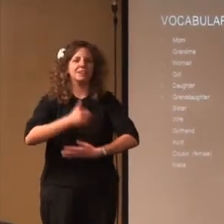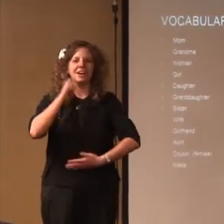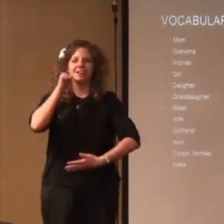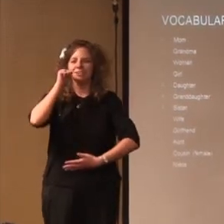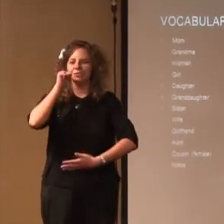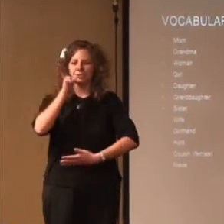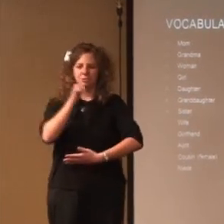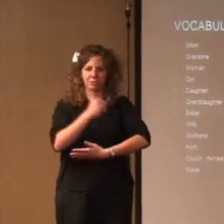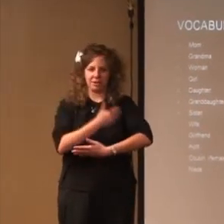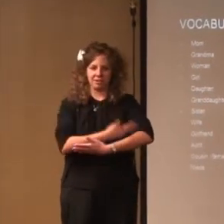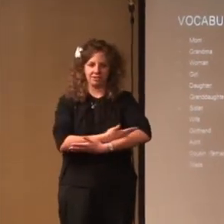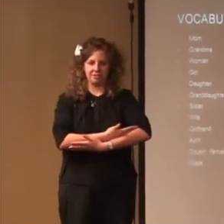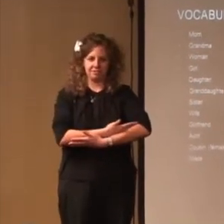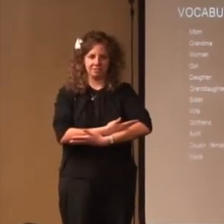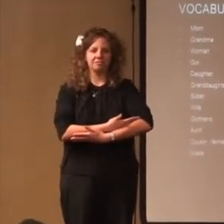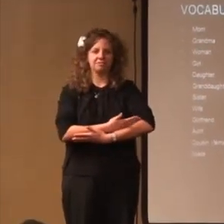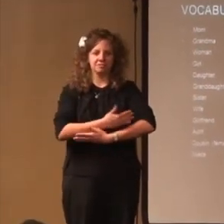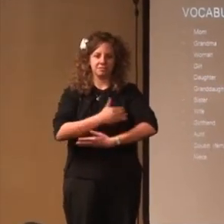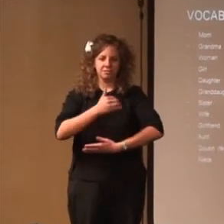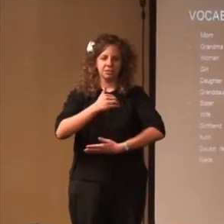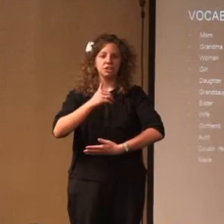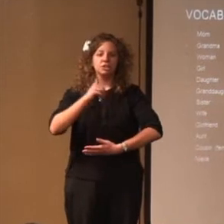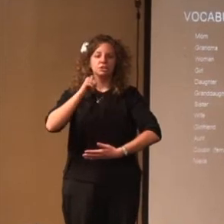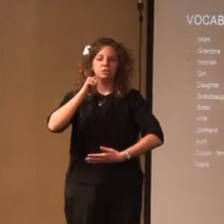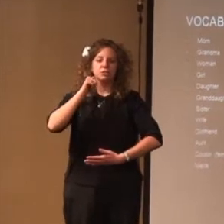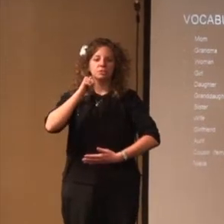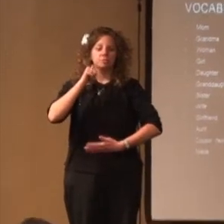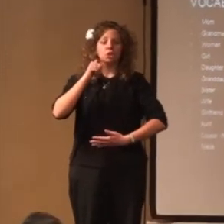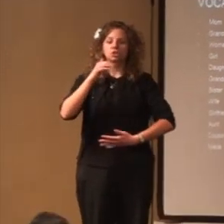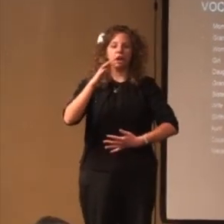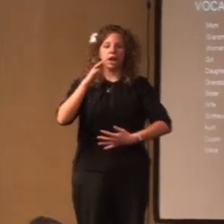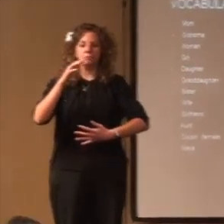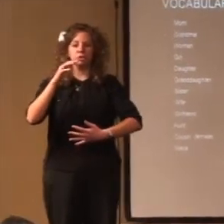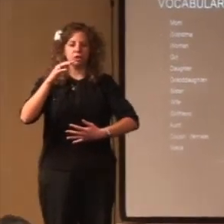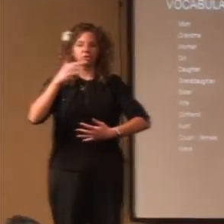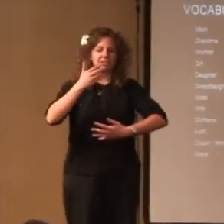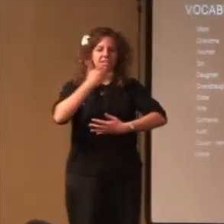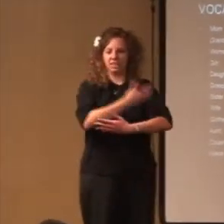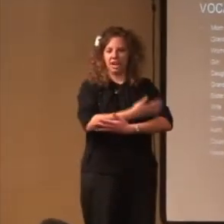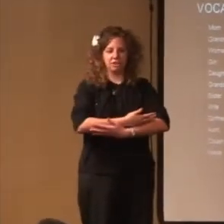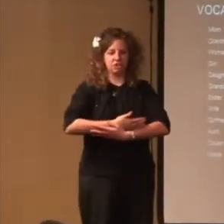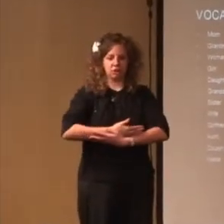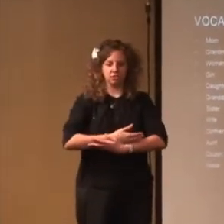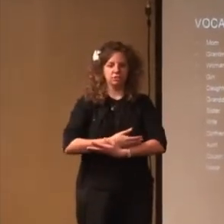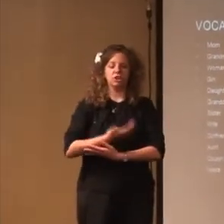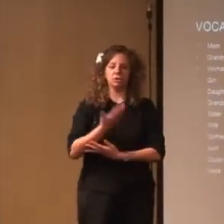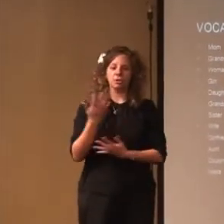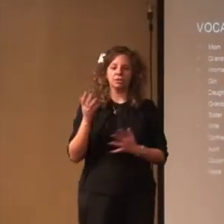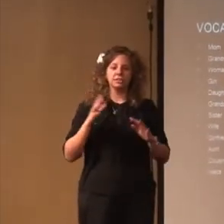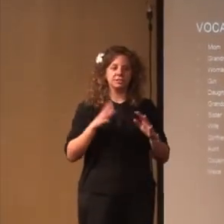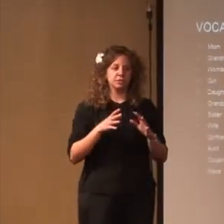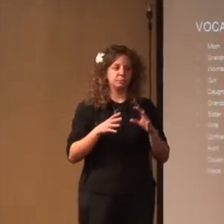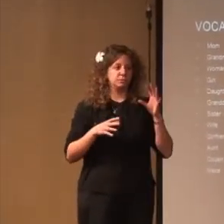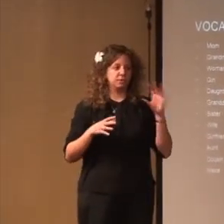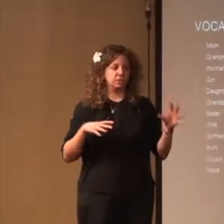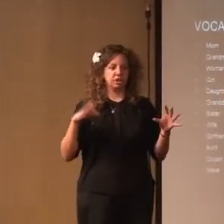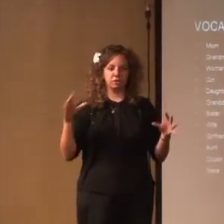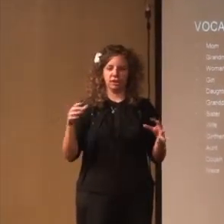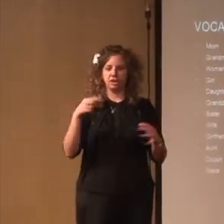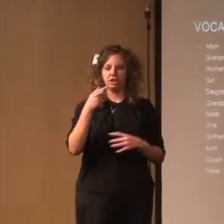yeah, so granddaughter. So the daughter is here, granddaughter is like. No, just in general. Okay. No, the only difference between daughter and granddaughter